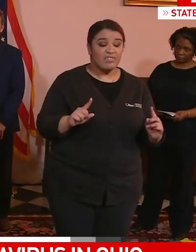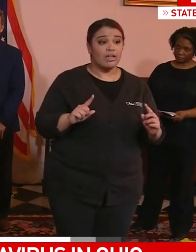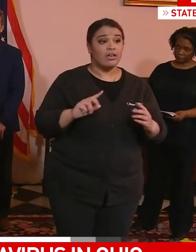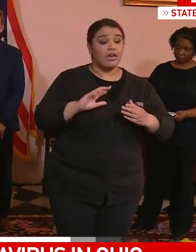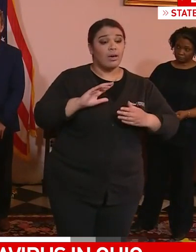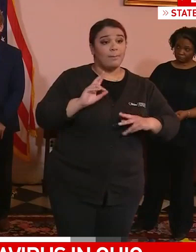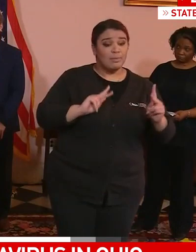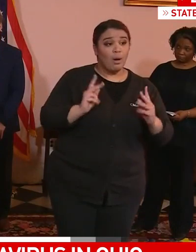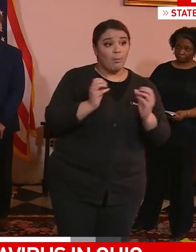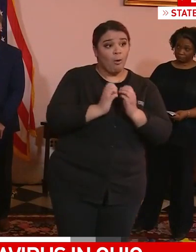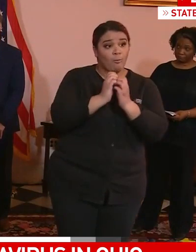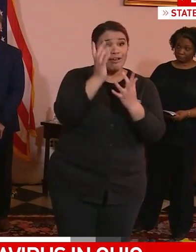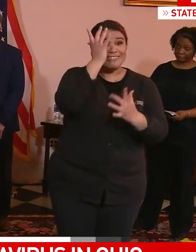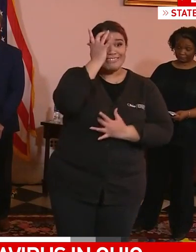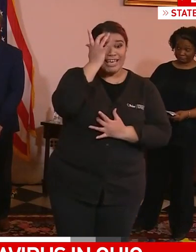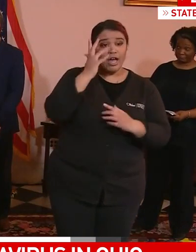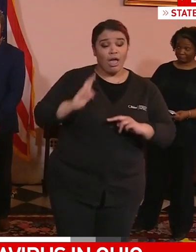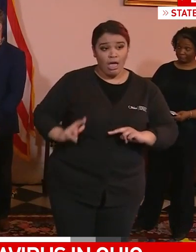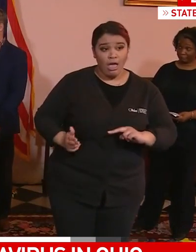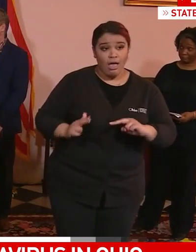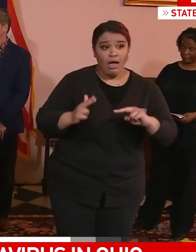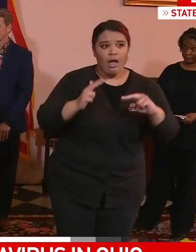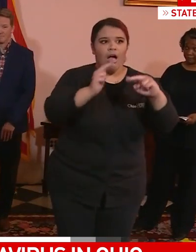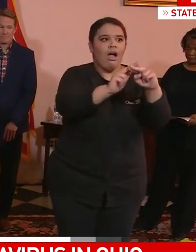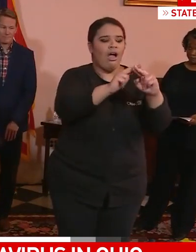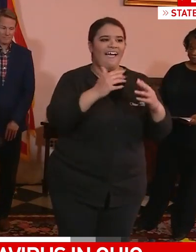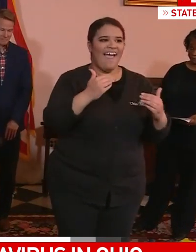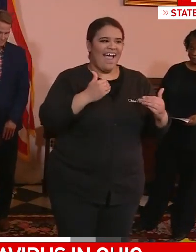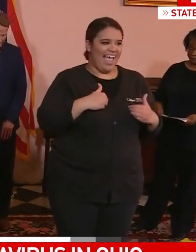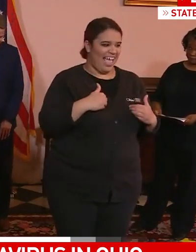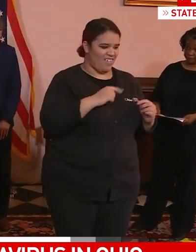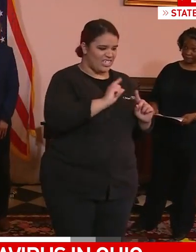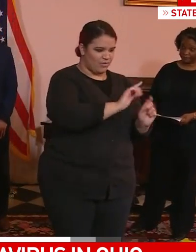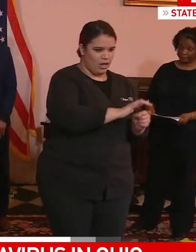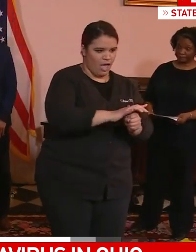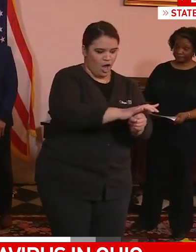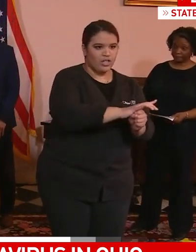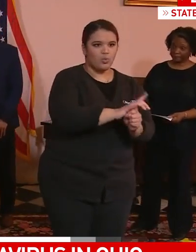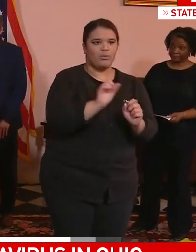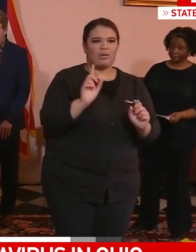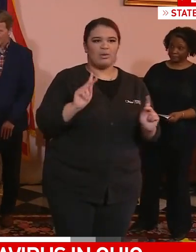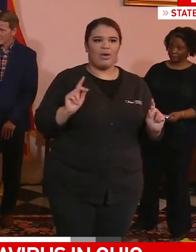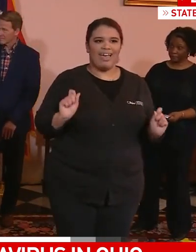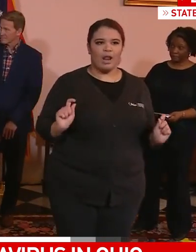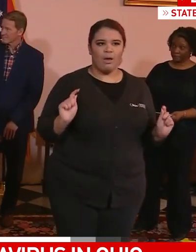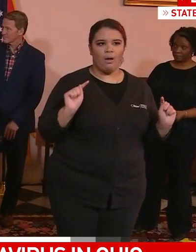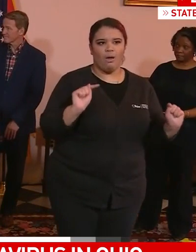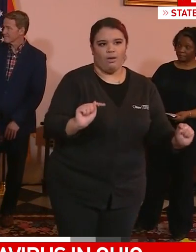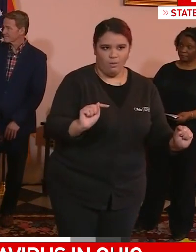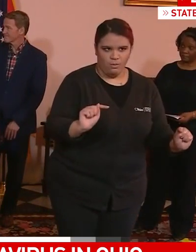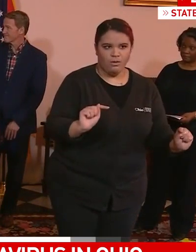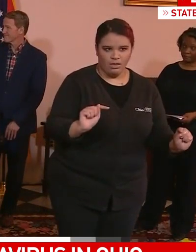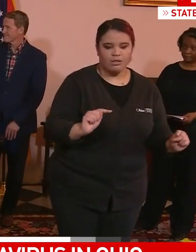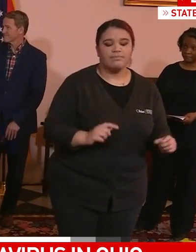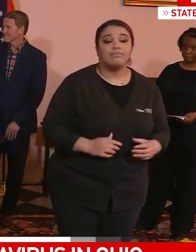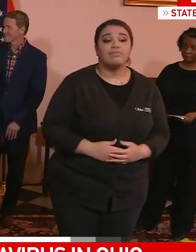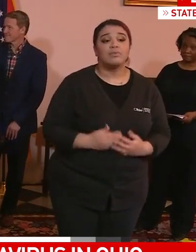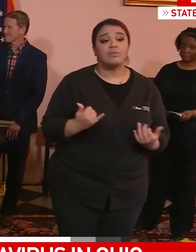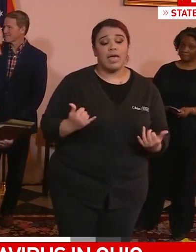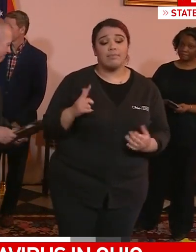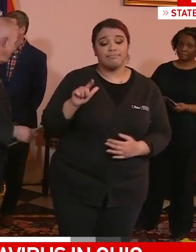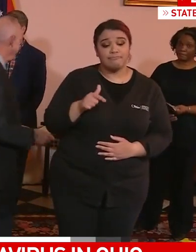to provide more detail around the process that we went through and what that process resulted in terms of elective procedures. Thank